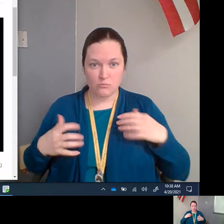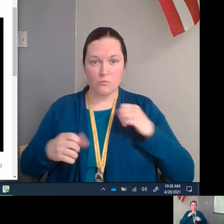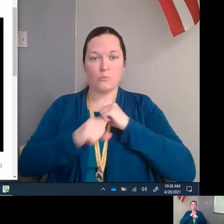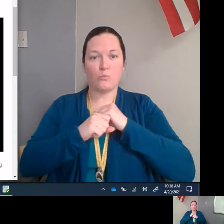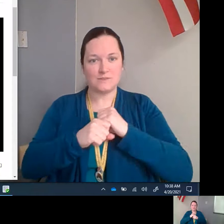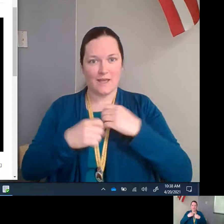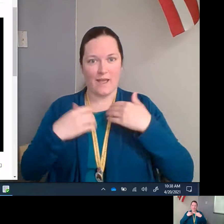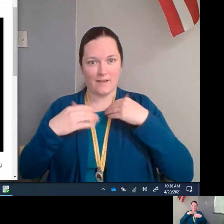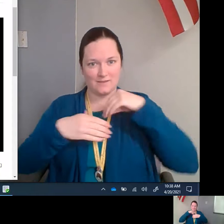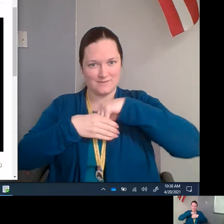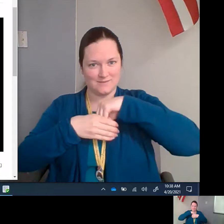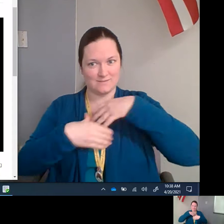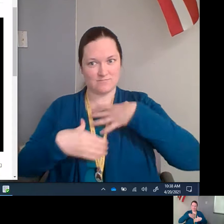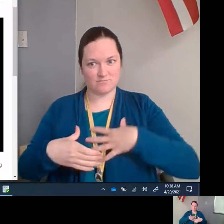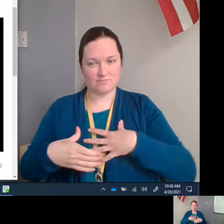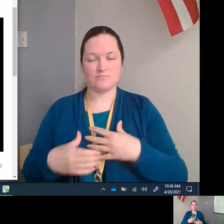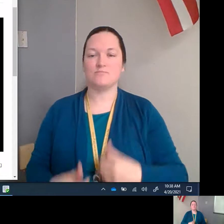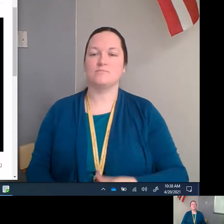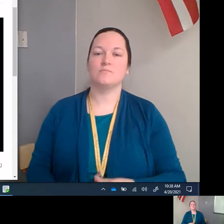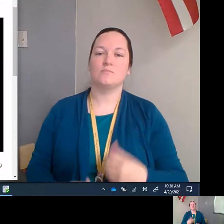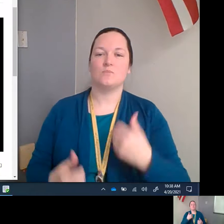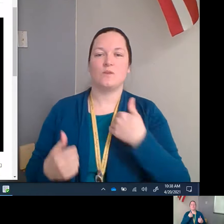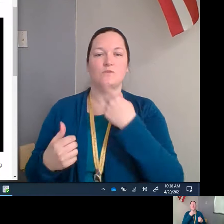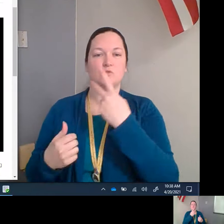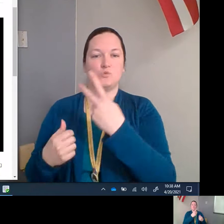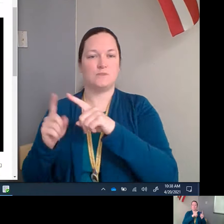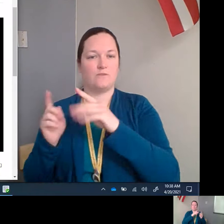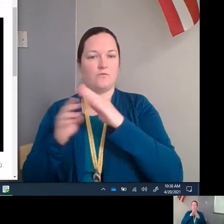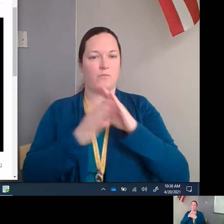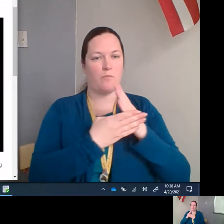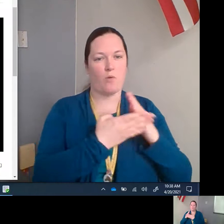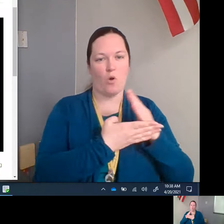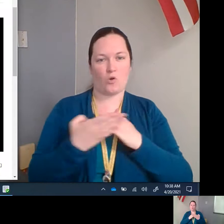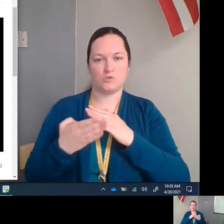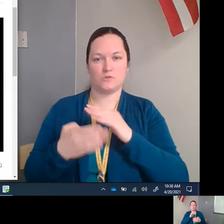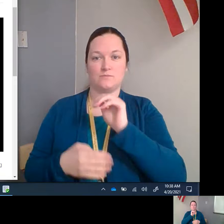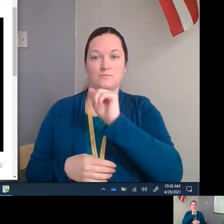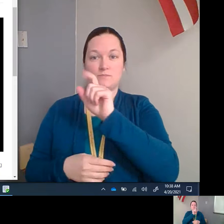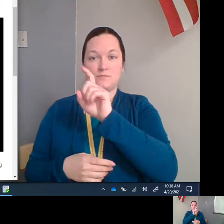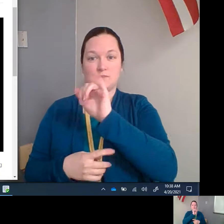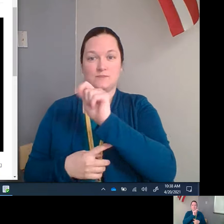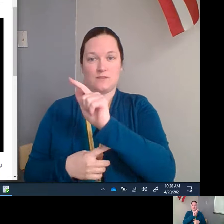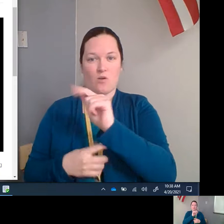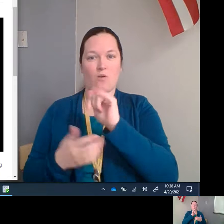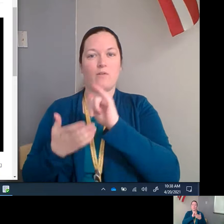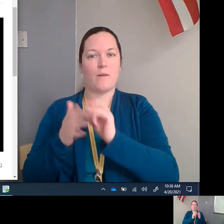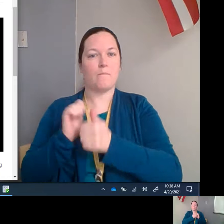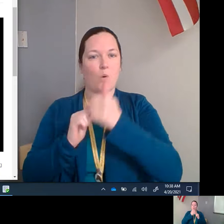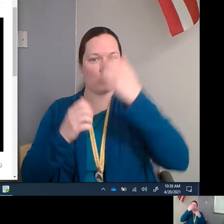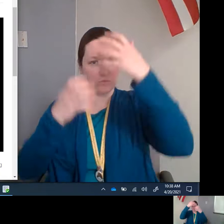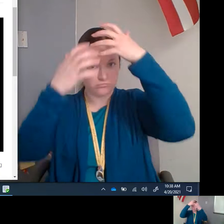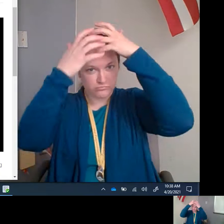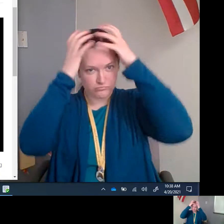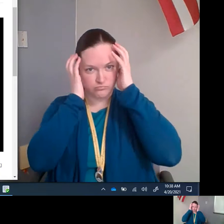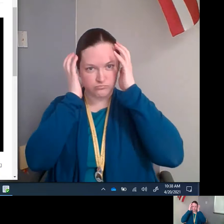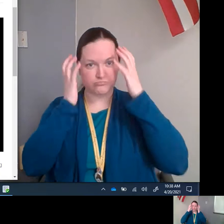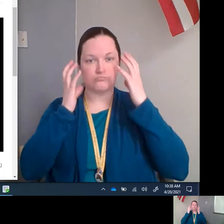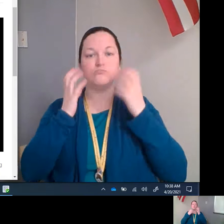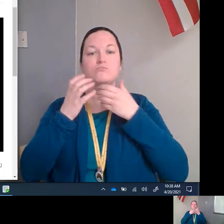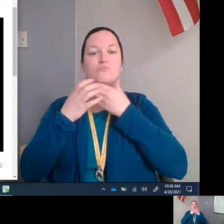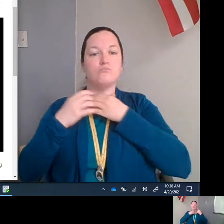cavity. Our skeleton is broken down into two different parts. We have the axial skeleton. Axial skeleton is going to be made up of the skull,